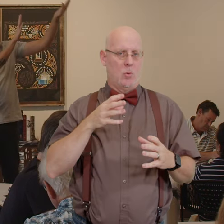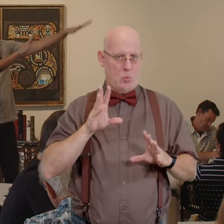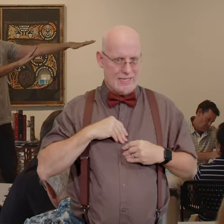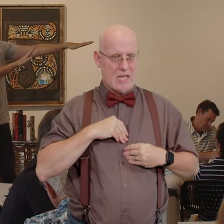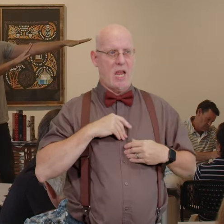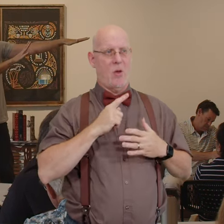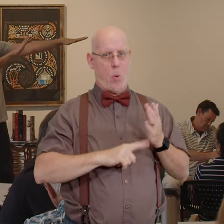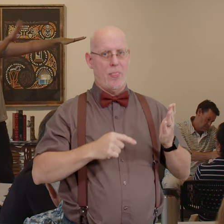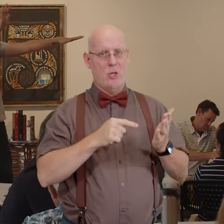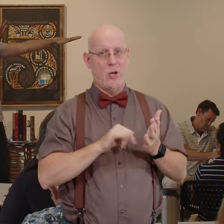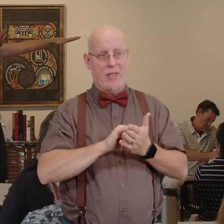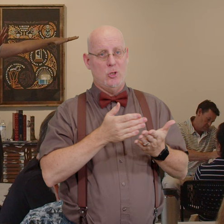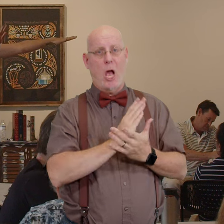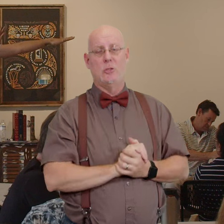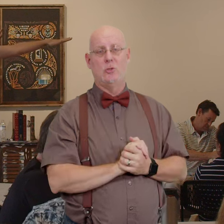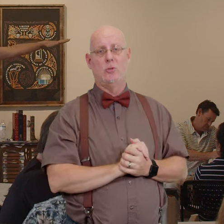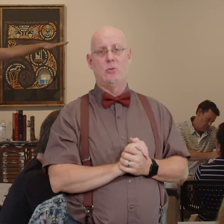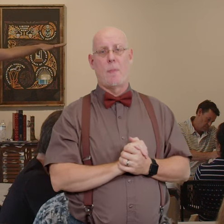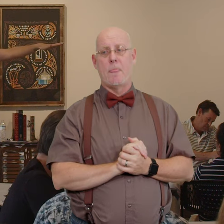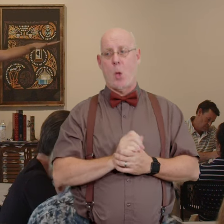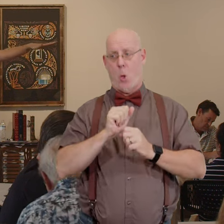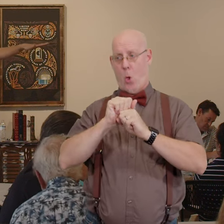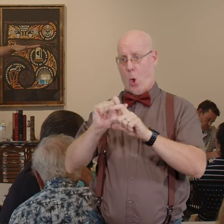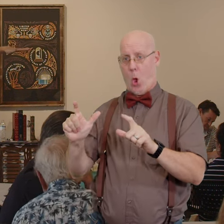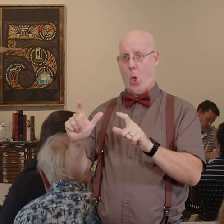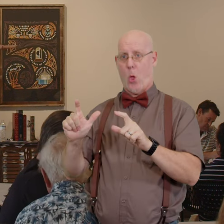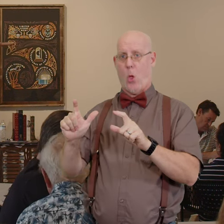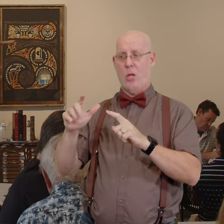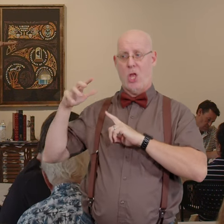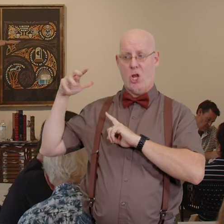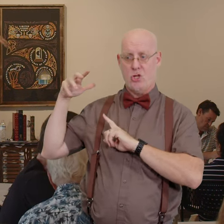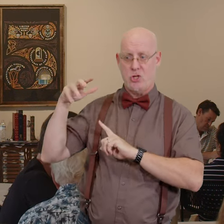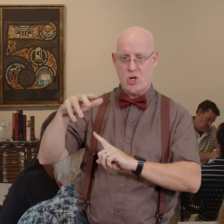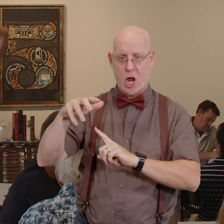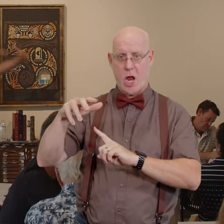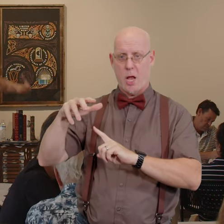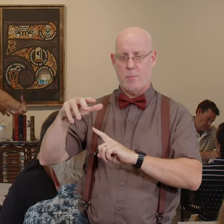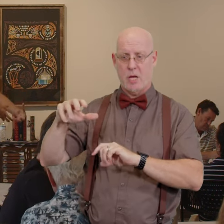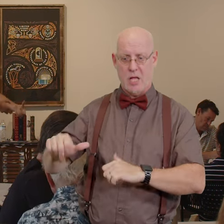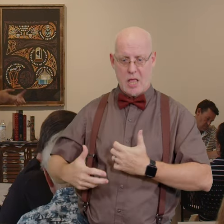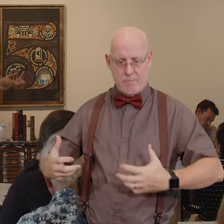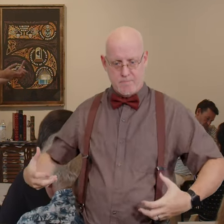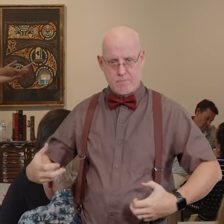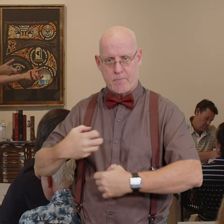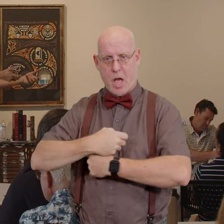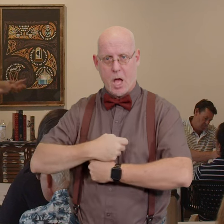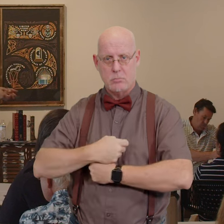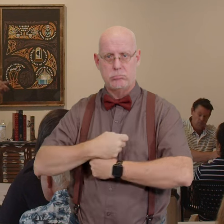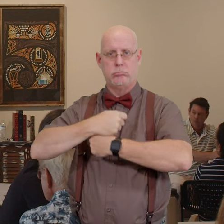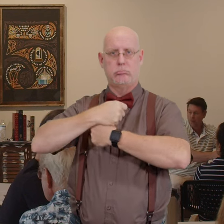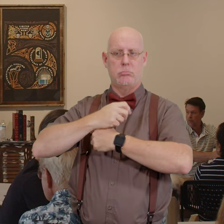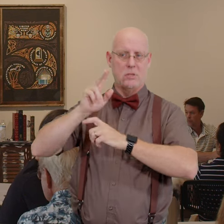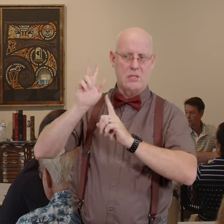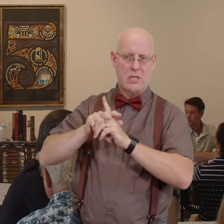they deserved. And that's just. All those who the chopper comes in and the life belt of God's grace of